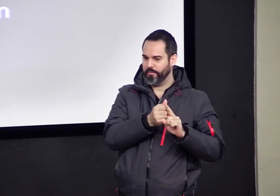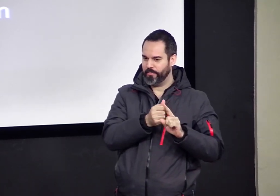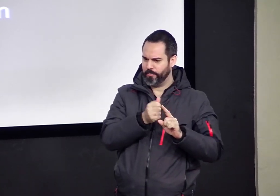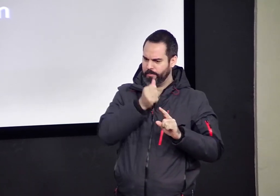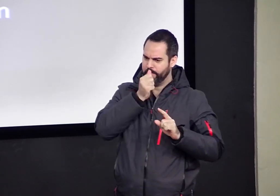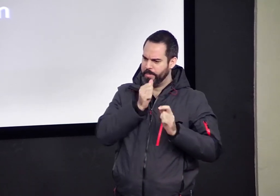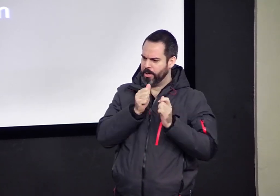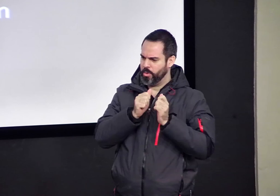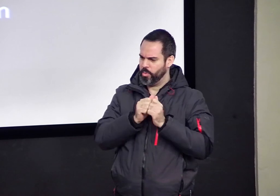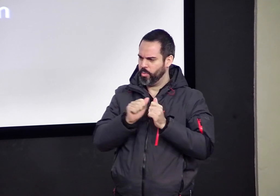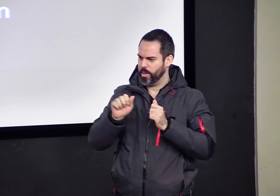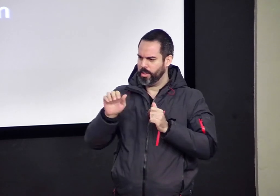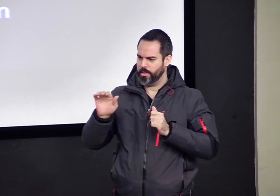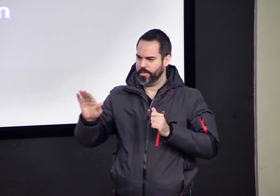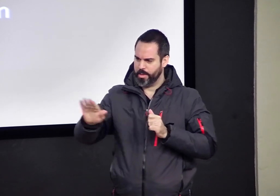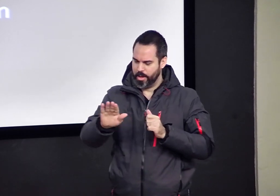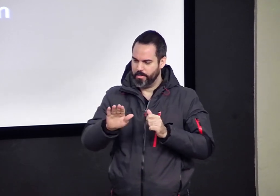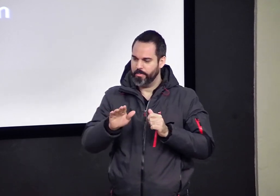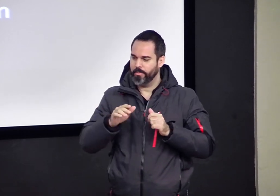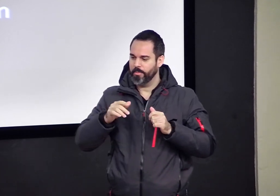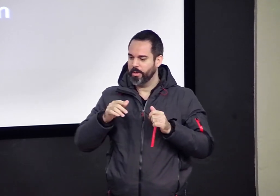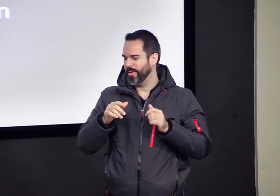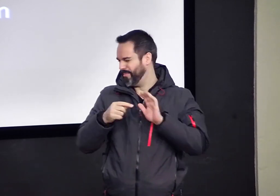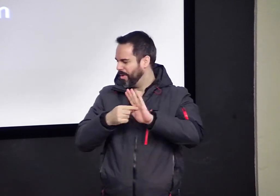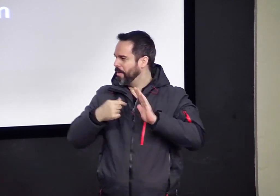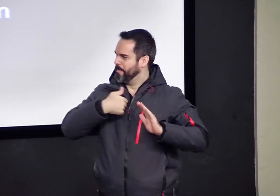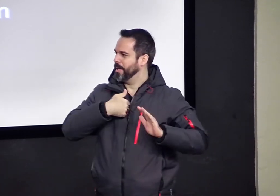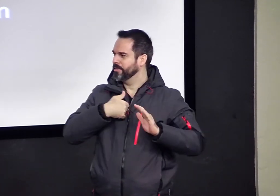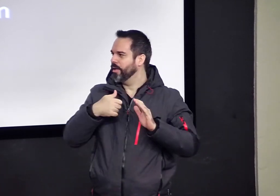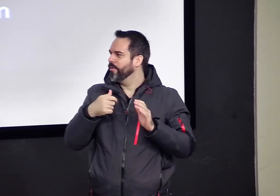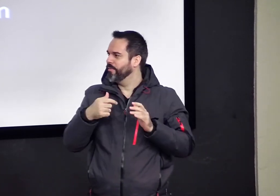the interpreter's tolerance with deaf callers?